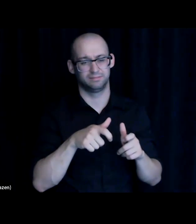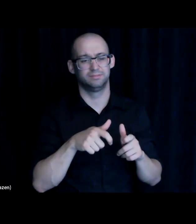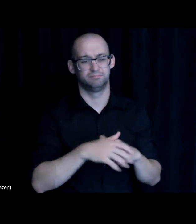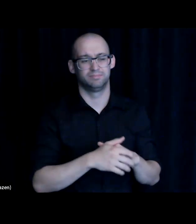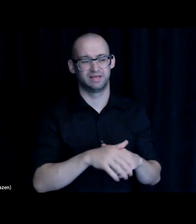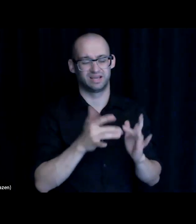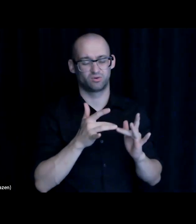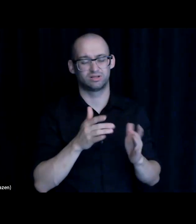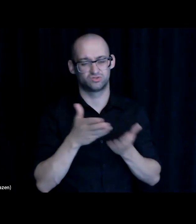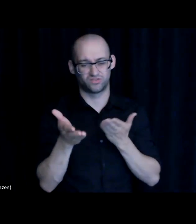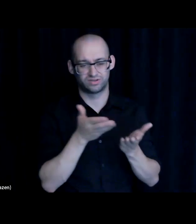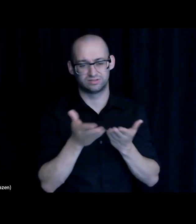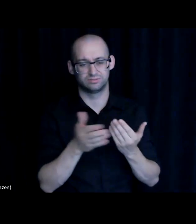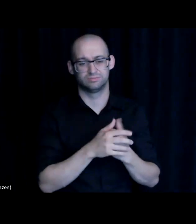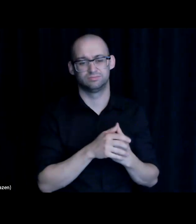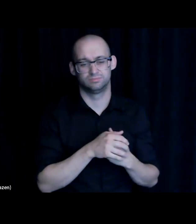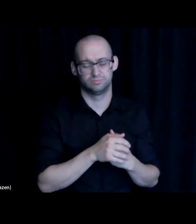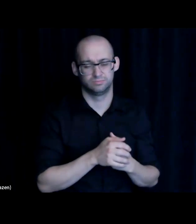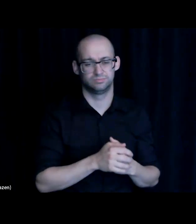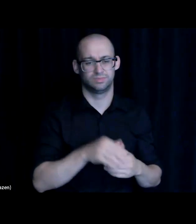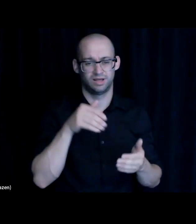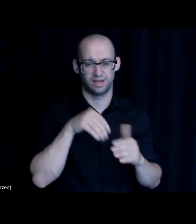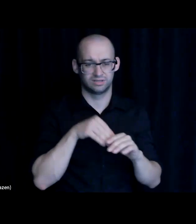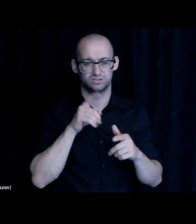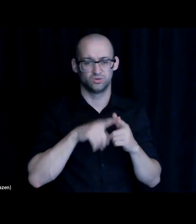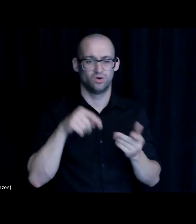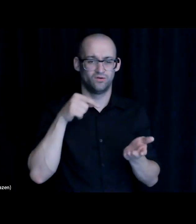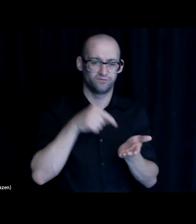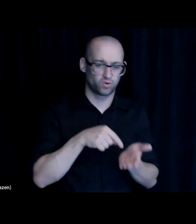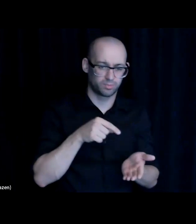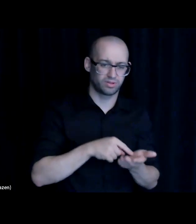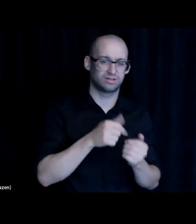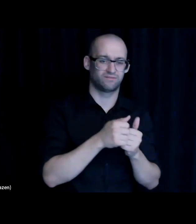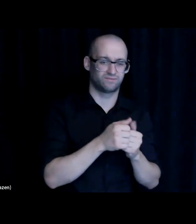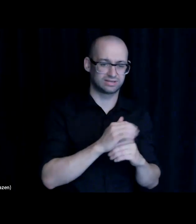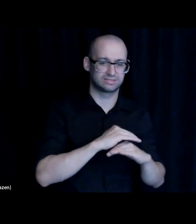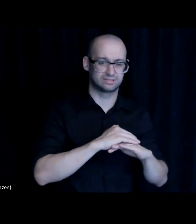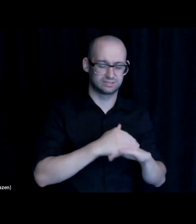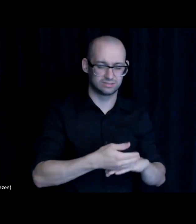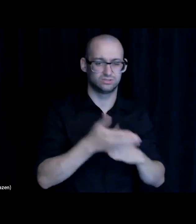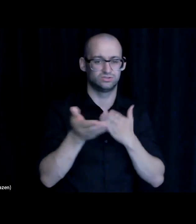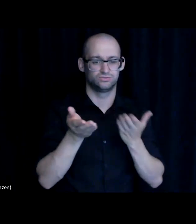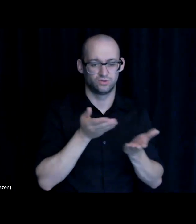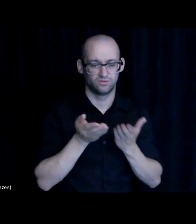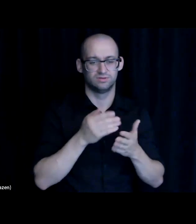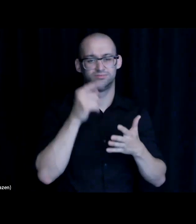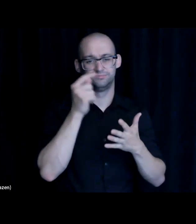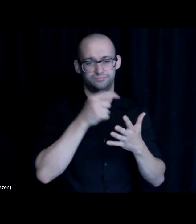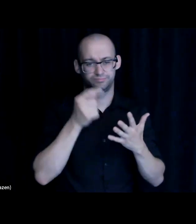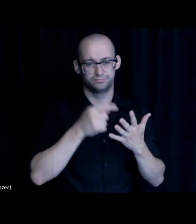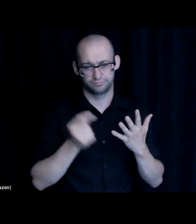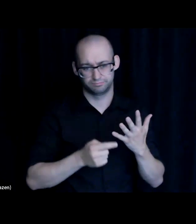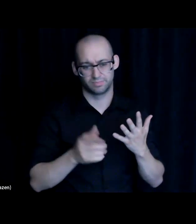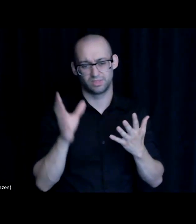know, access to affordable service, access to affordable devices, and the training and skills that they need. And so